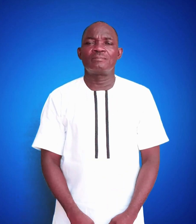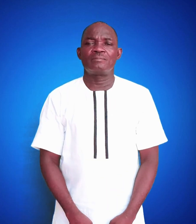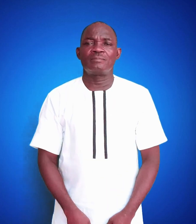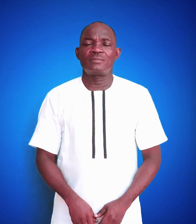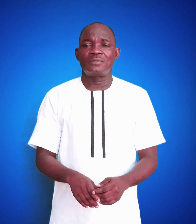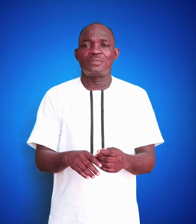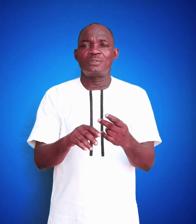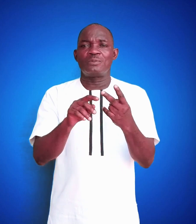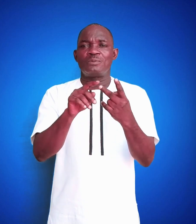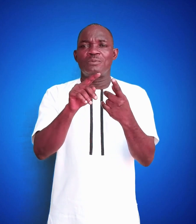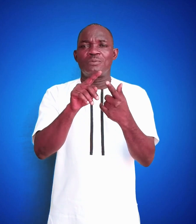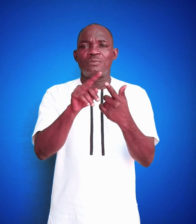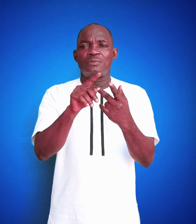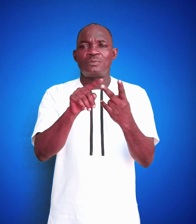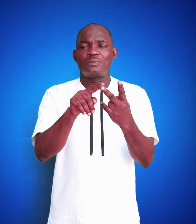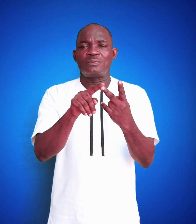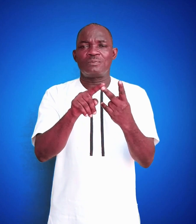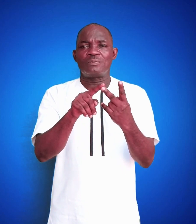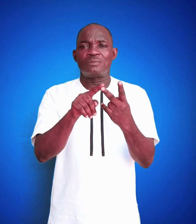2.